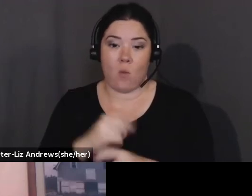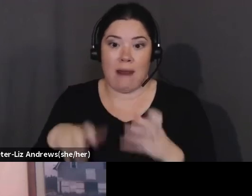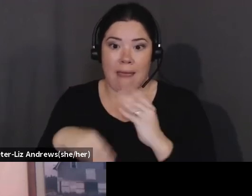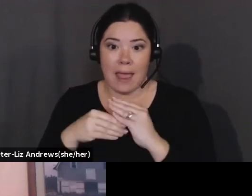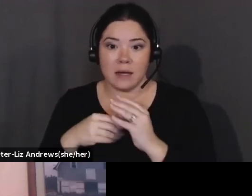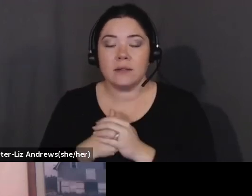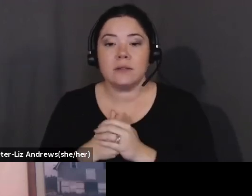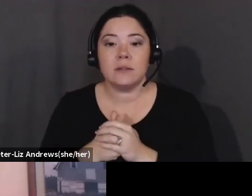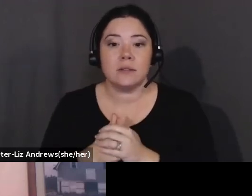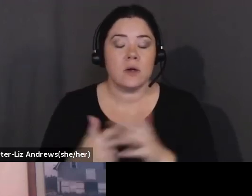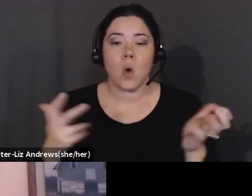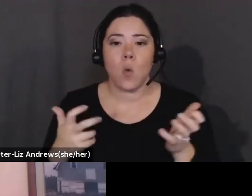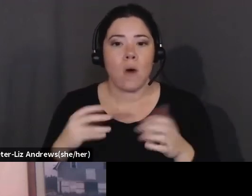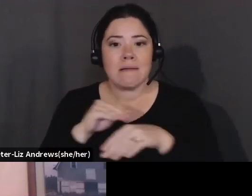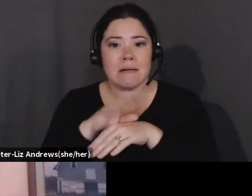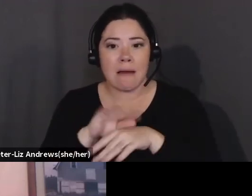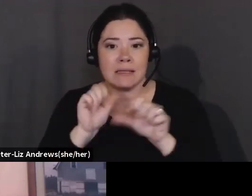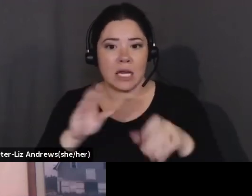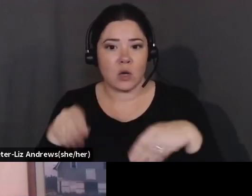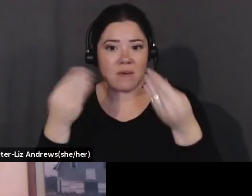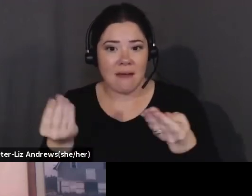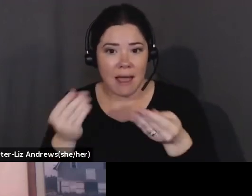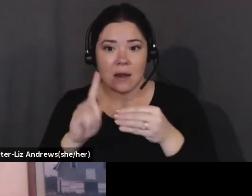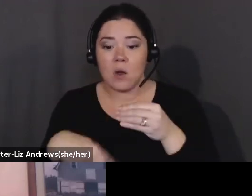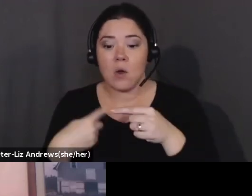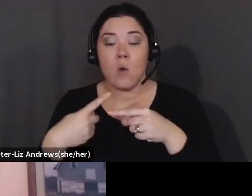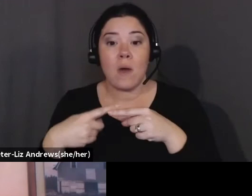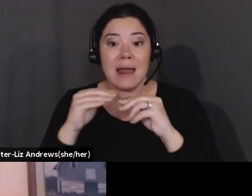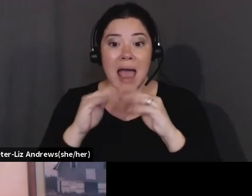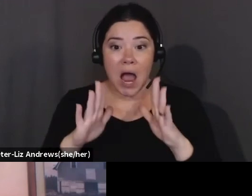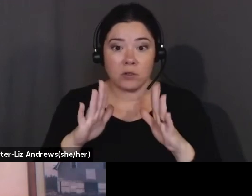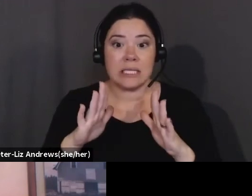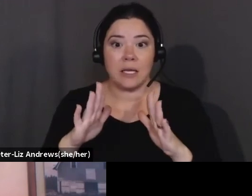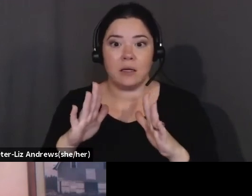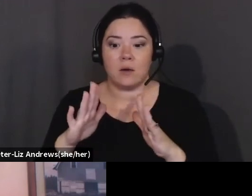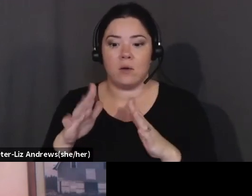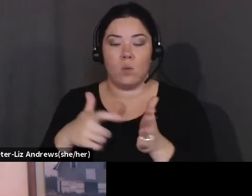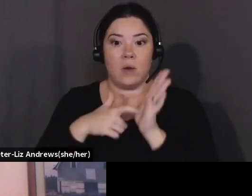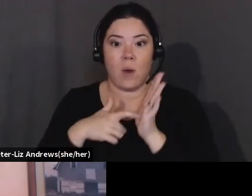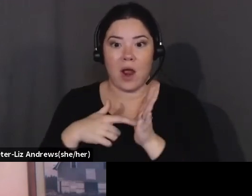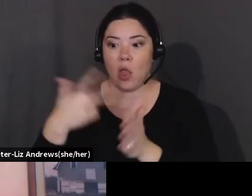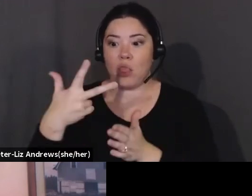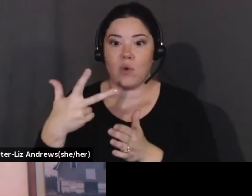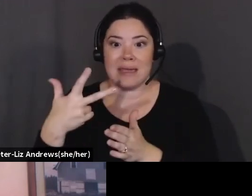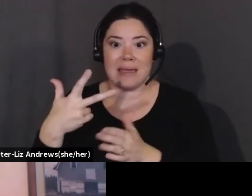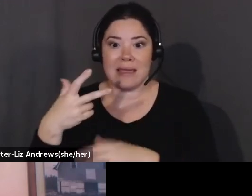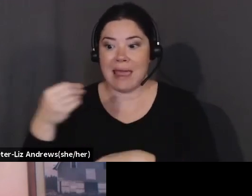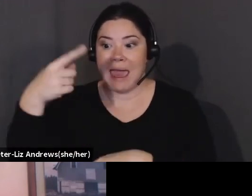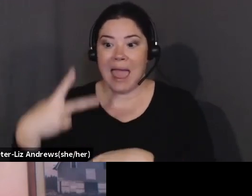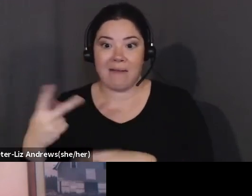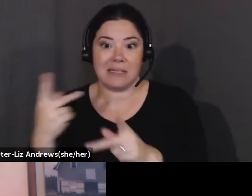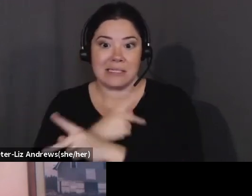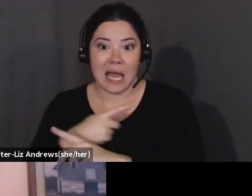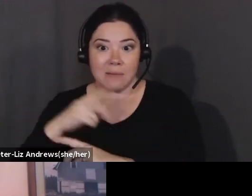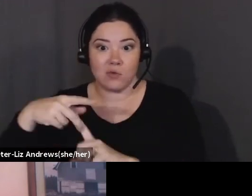guidance can you provide when housing providers in your community require 3.5 times rent to buy eligible